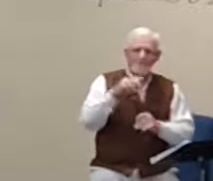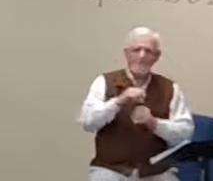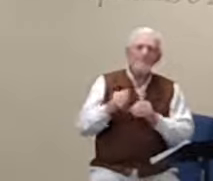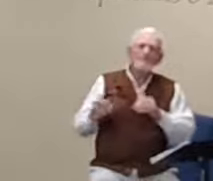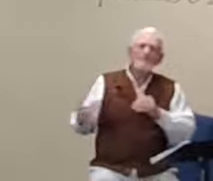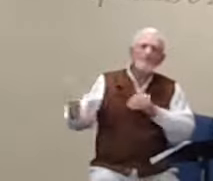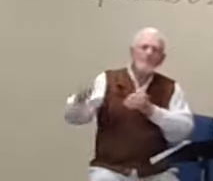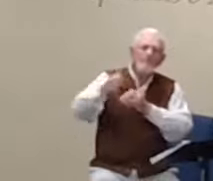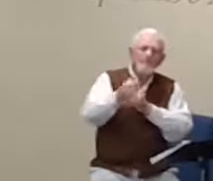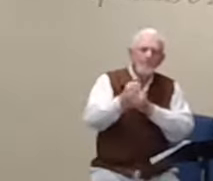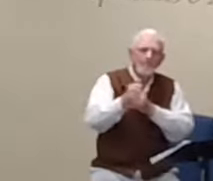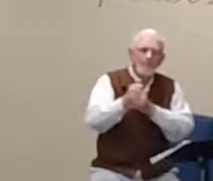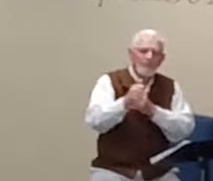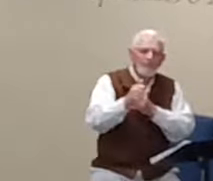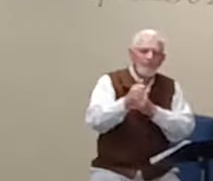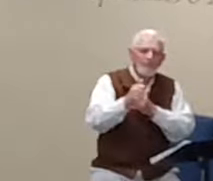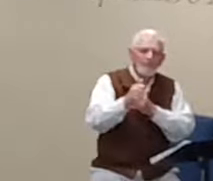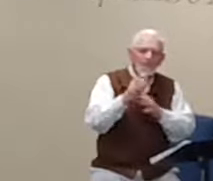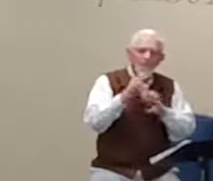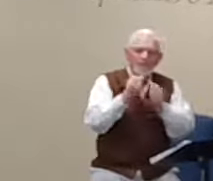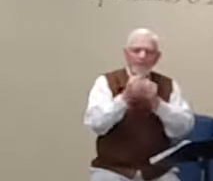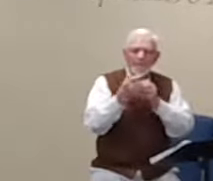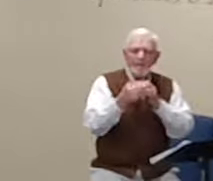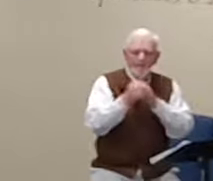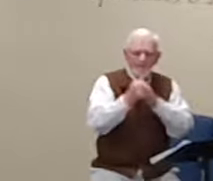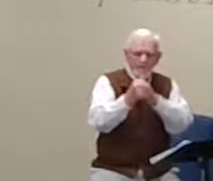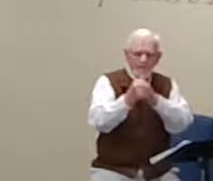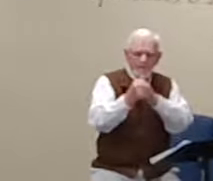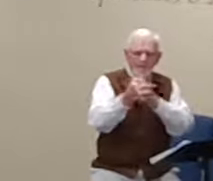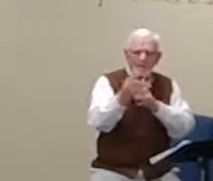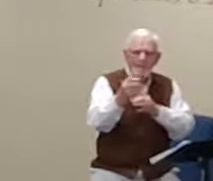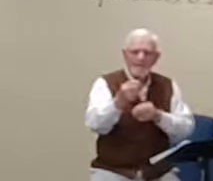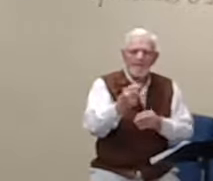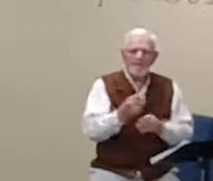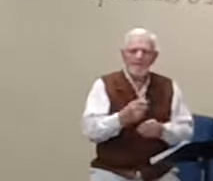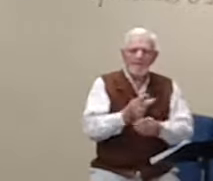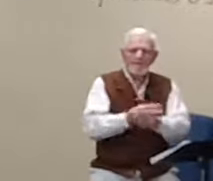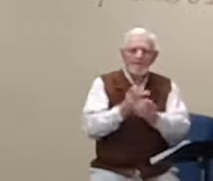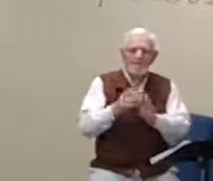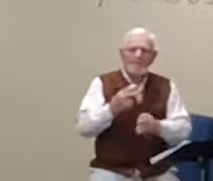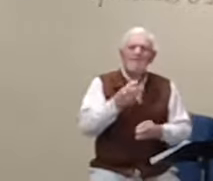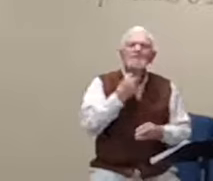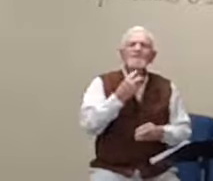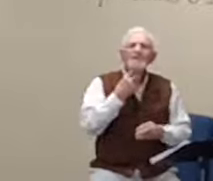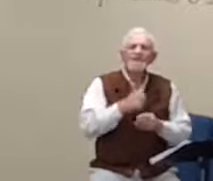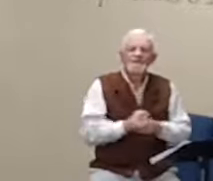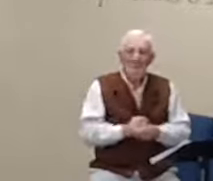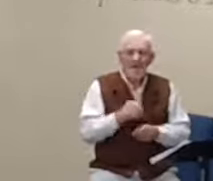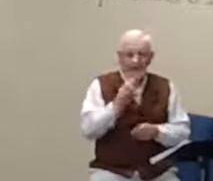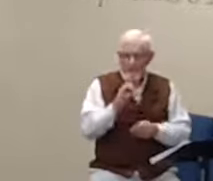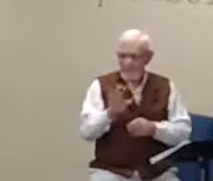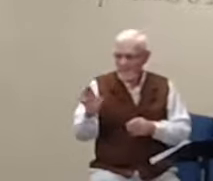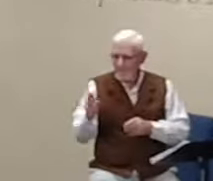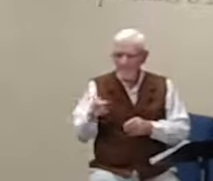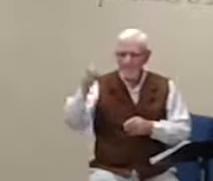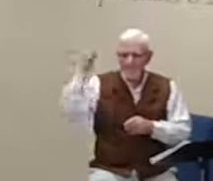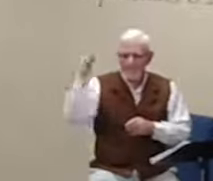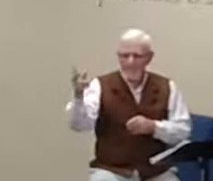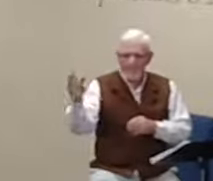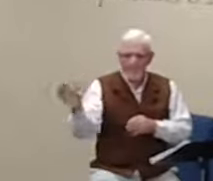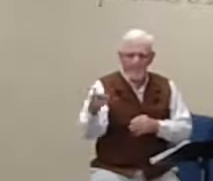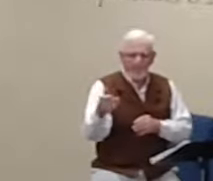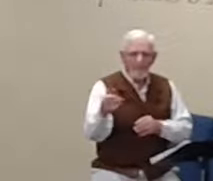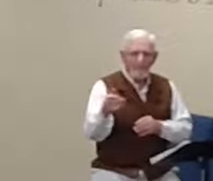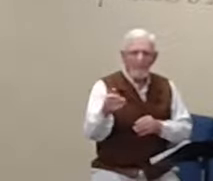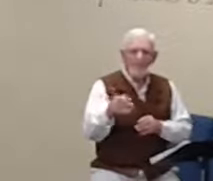and they speak to them and they lead them and the sheep follow the shepherd's voice. And when they get out of line, then they throw a rock above their head, or then they get behind them and they